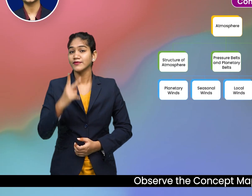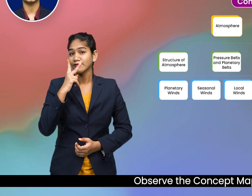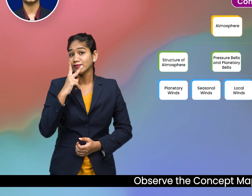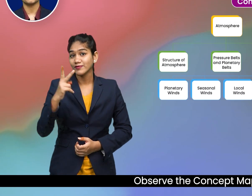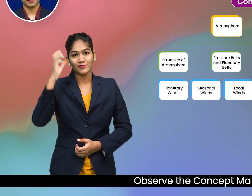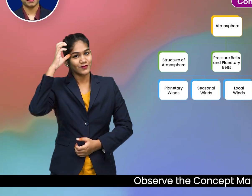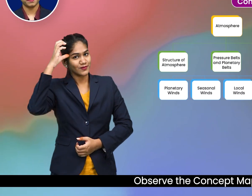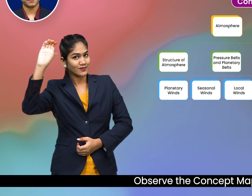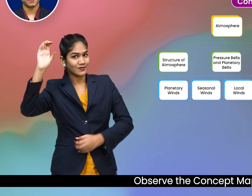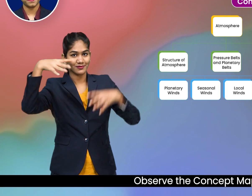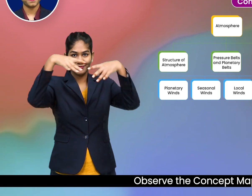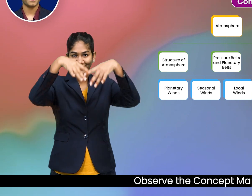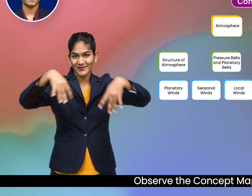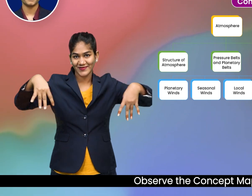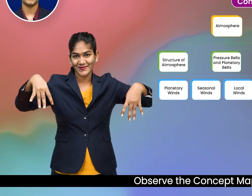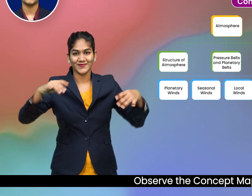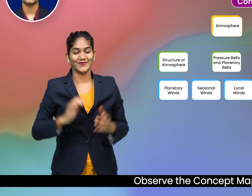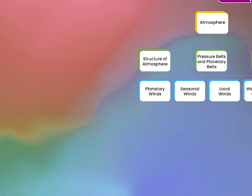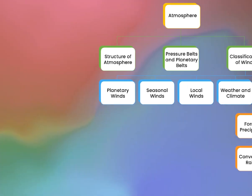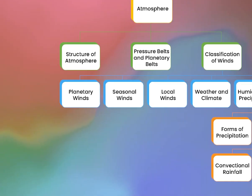Observe the concept map.